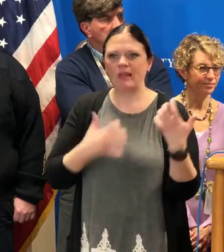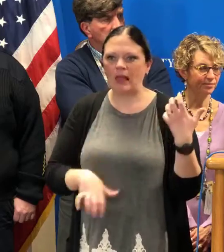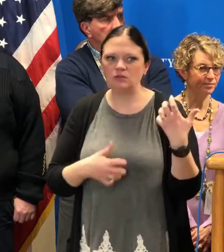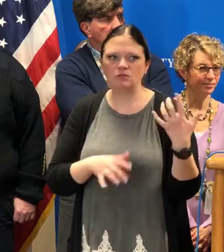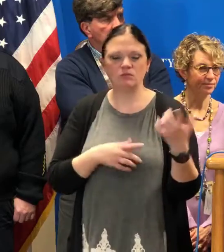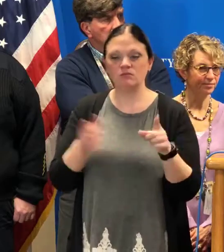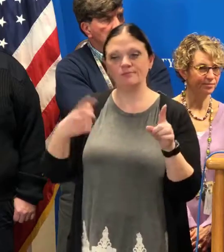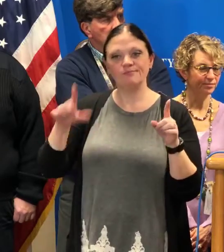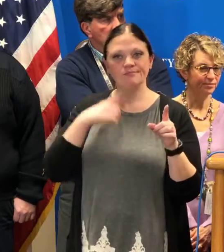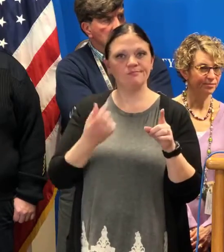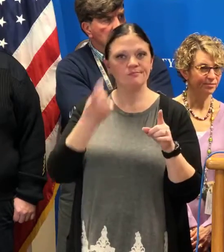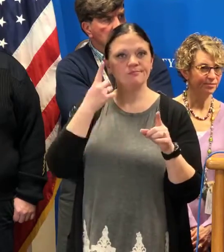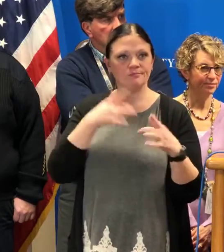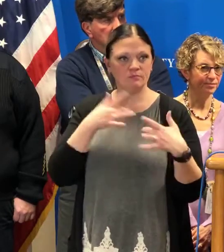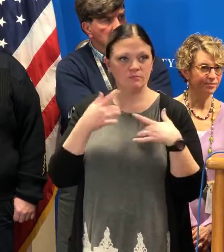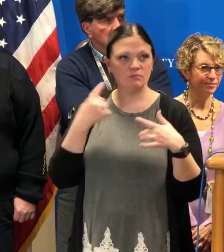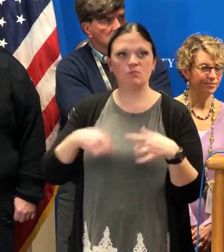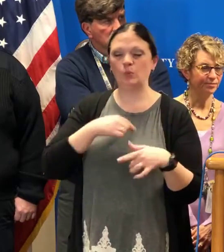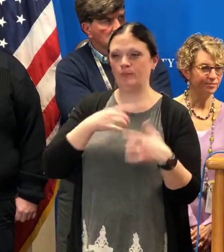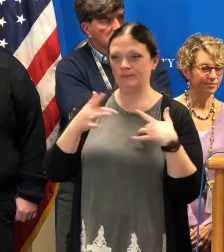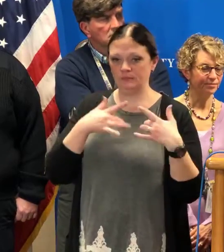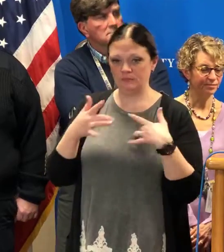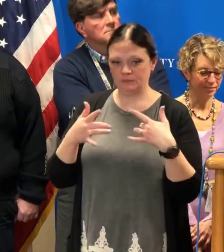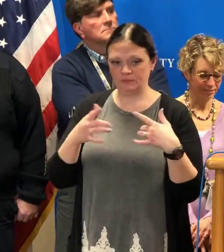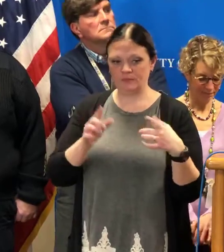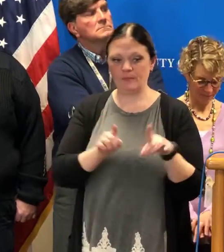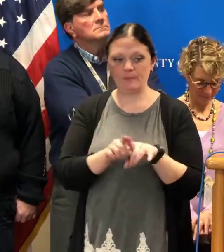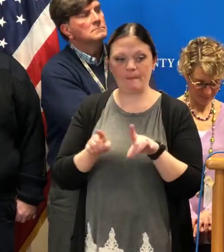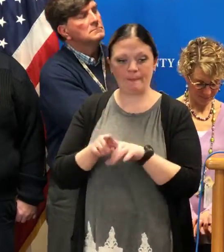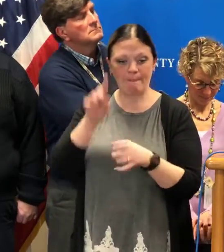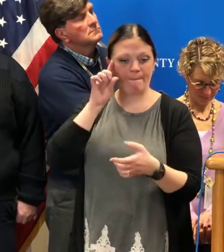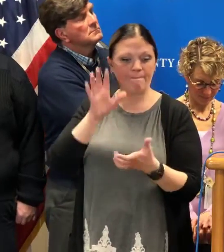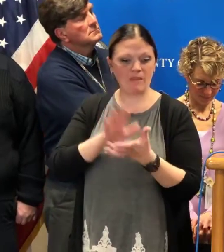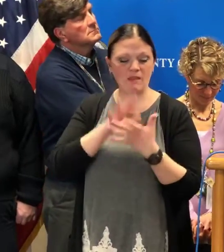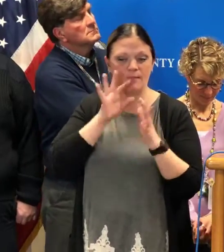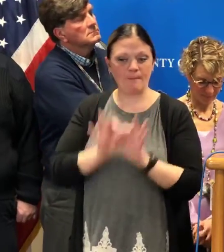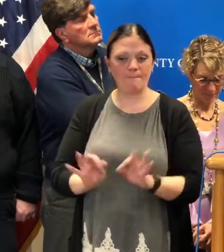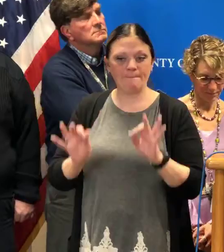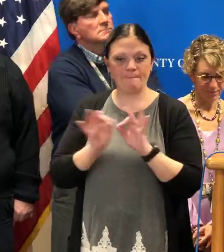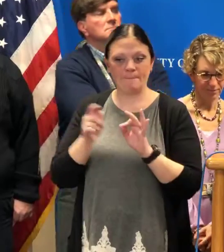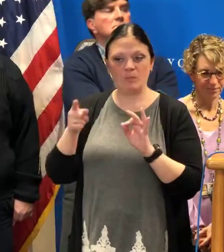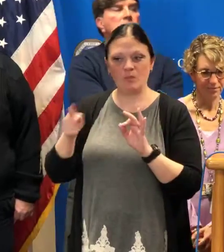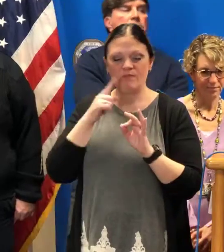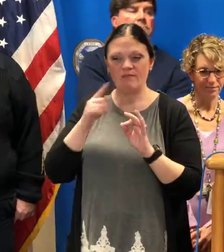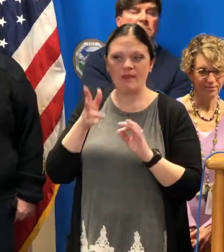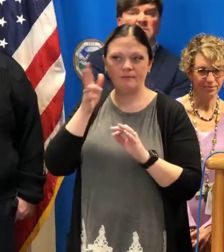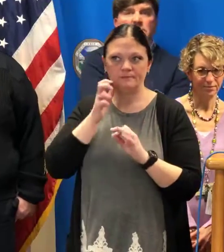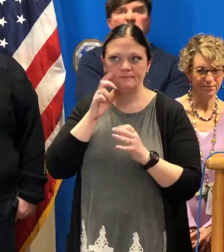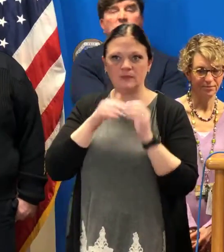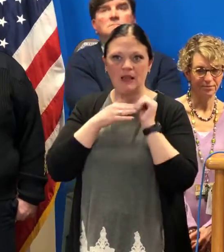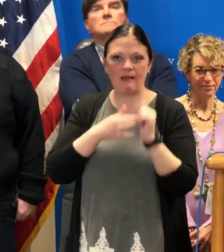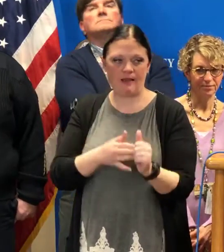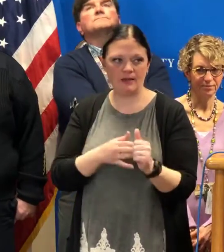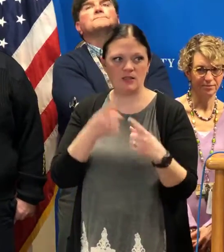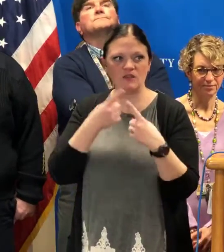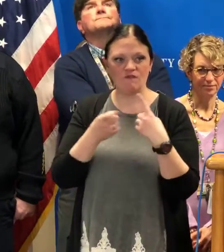They understand the concern. We're concerned. I also believe it's important that they take guidance from the State Education